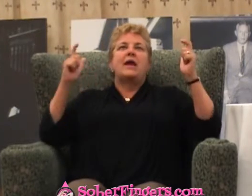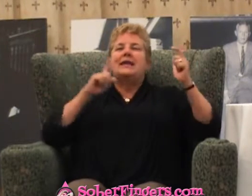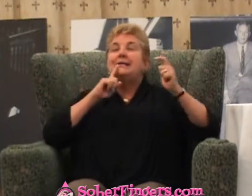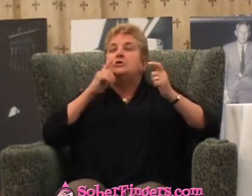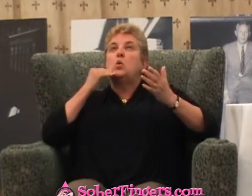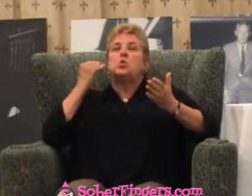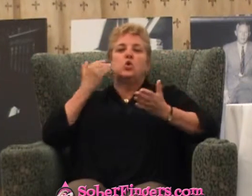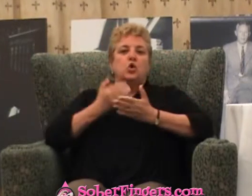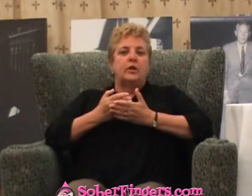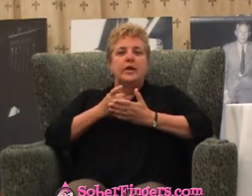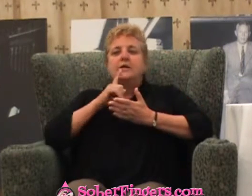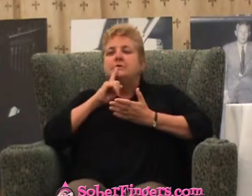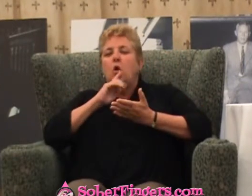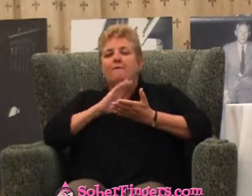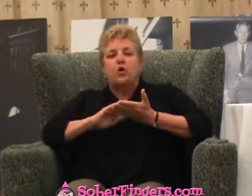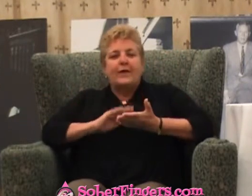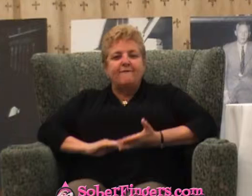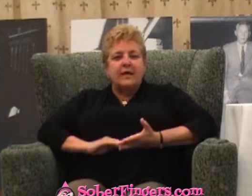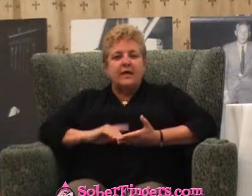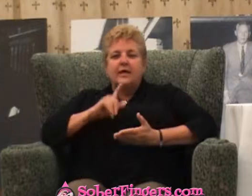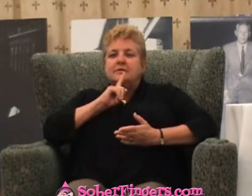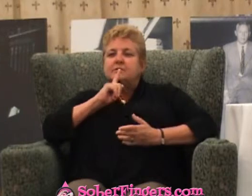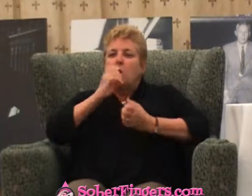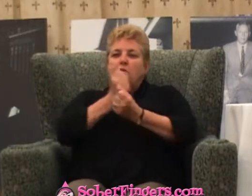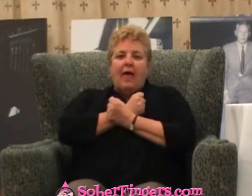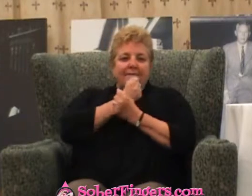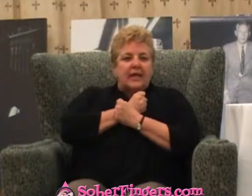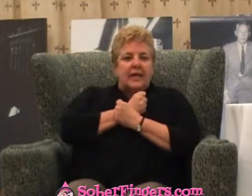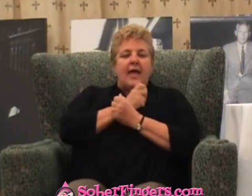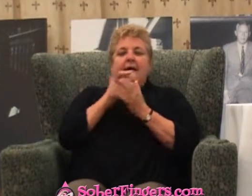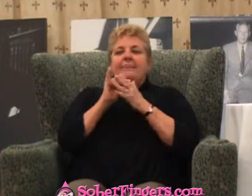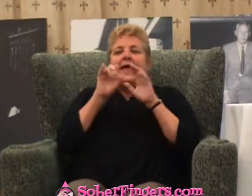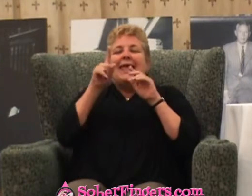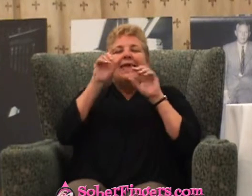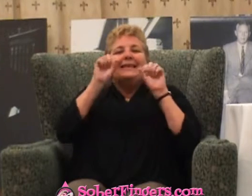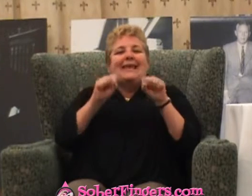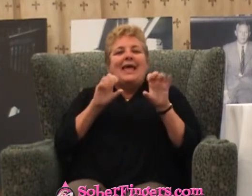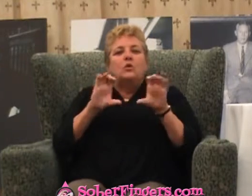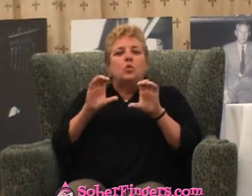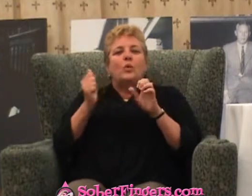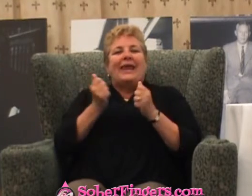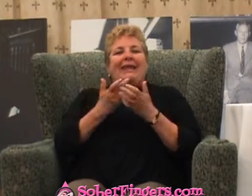so forgiving, so loving that it can do anything but fail.